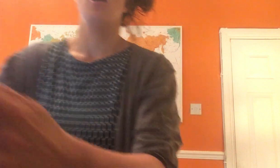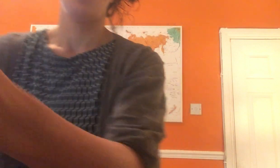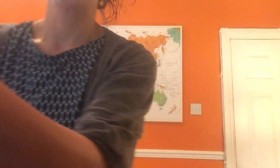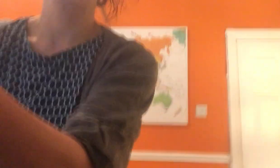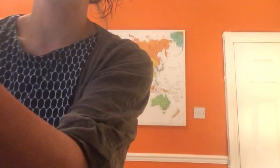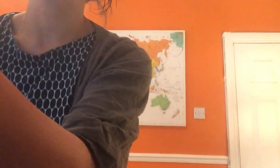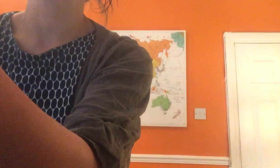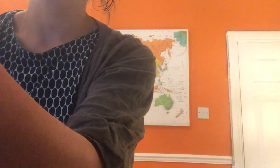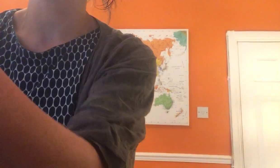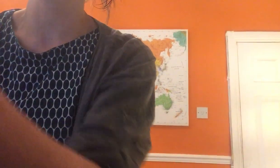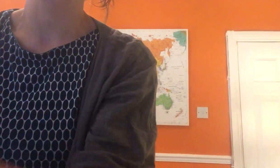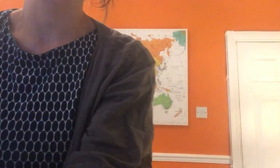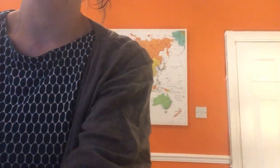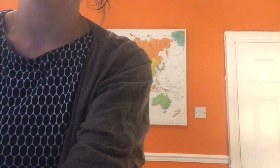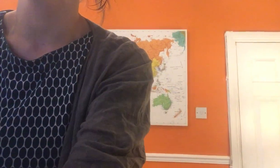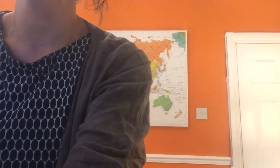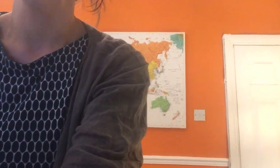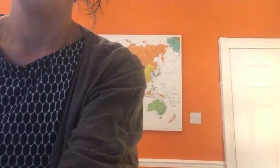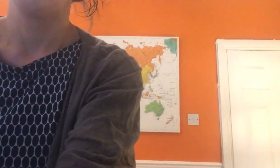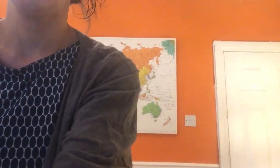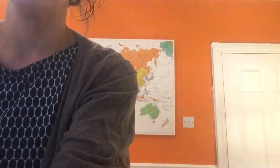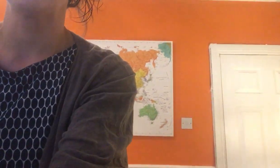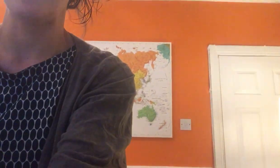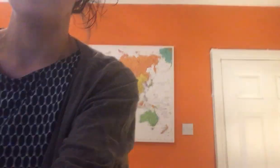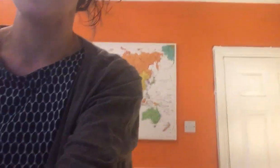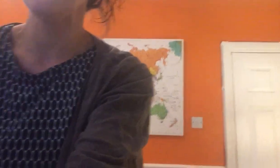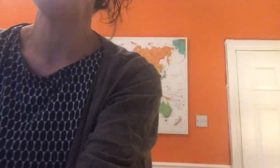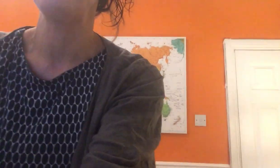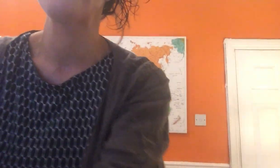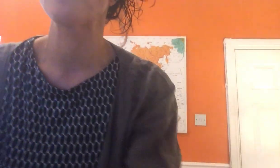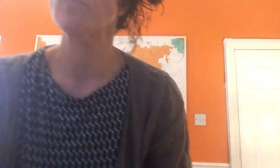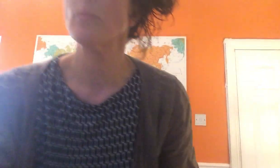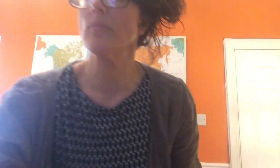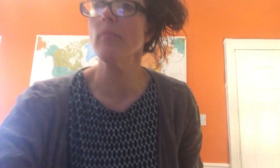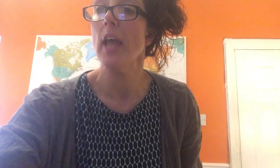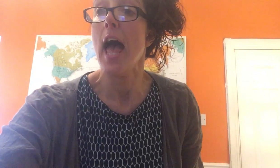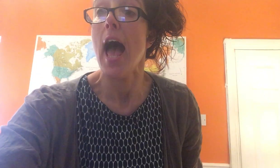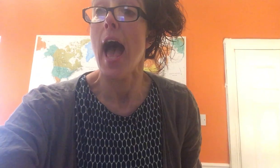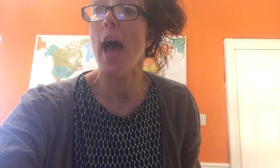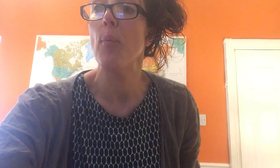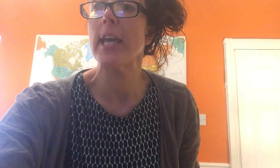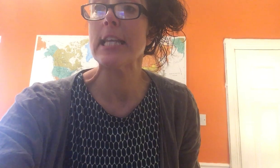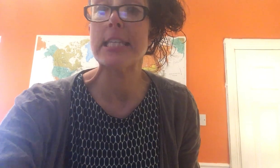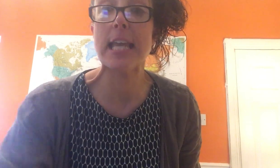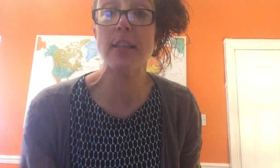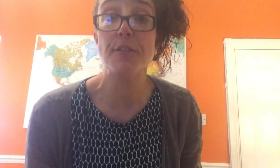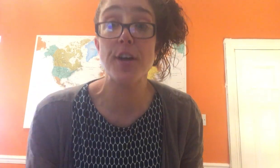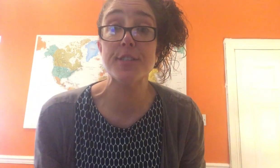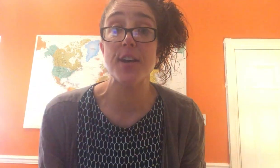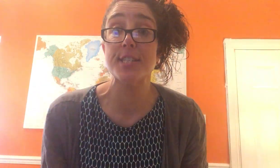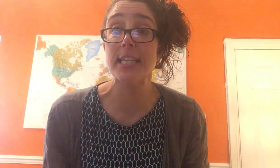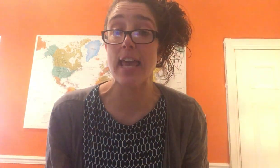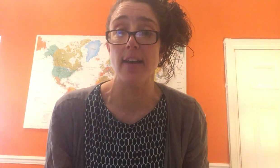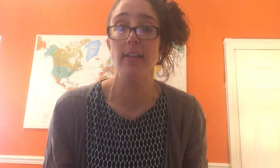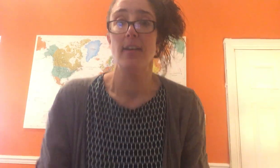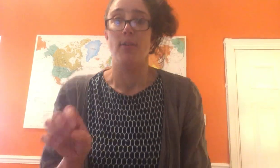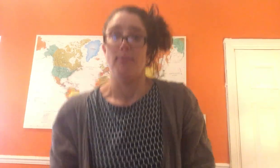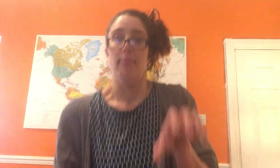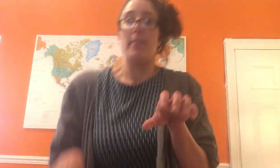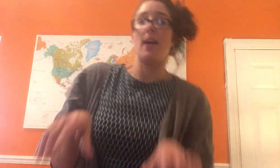I'm going to put it right next to you on the stand there. And we're going to sing the first verse together with